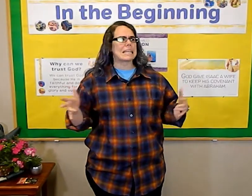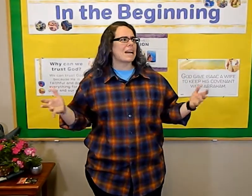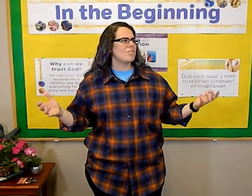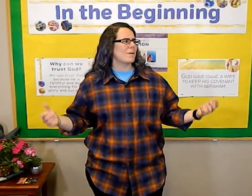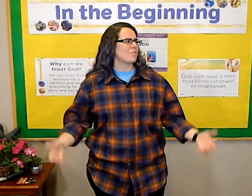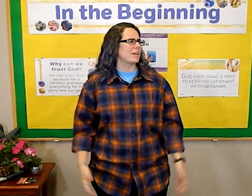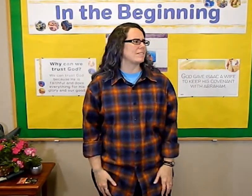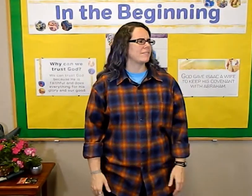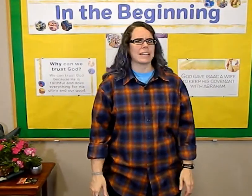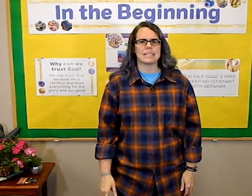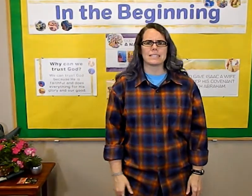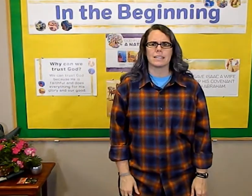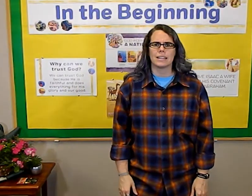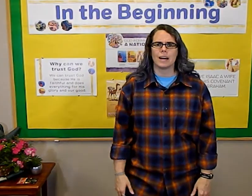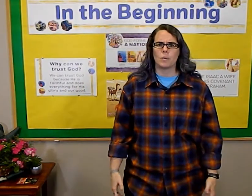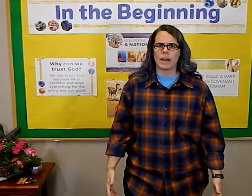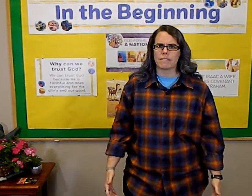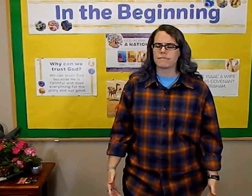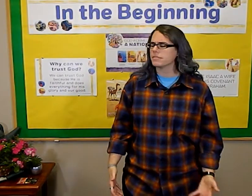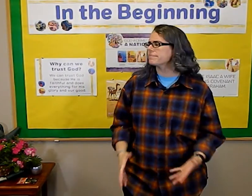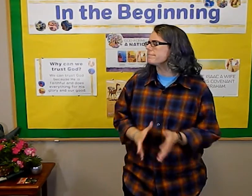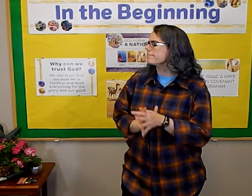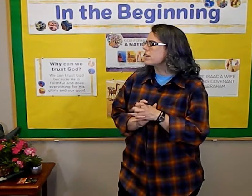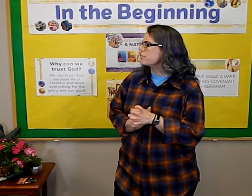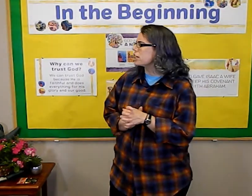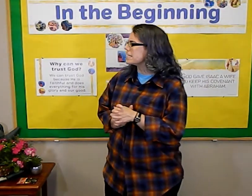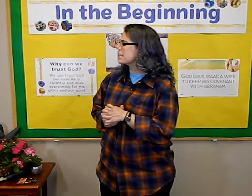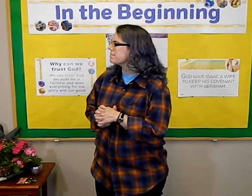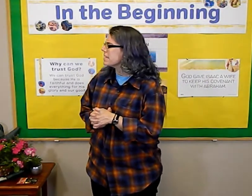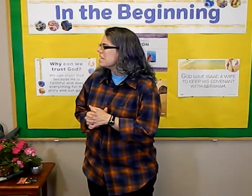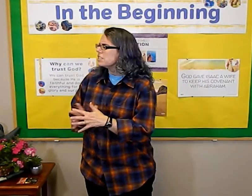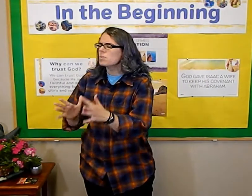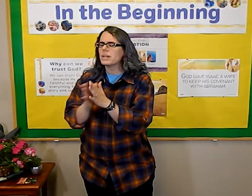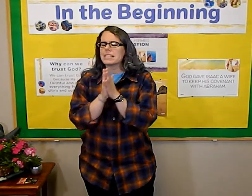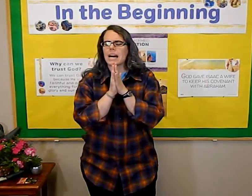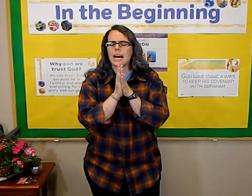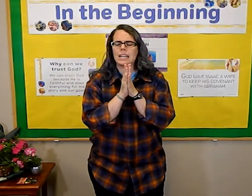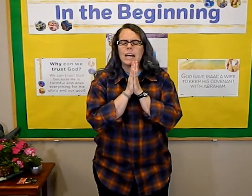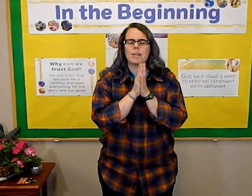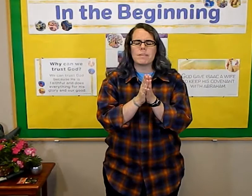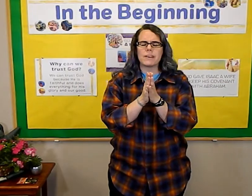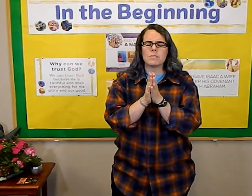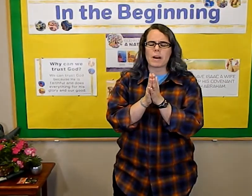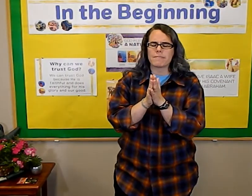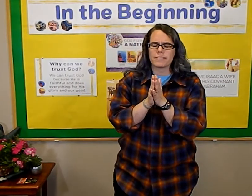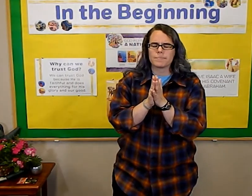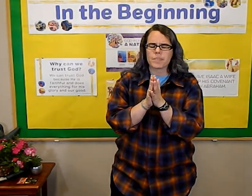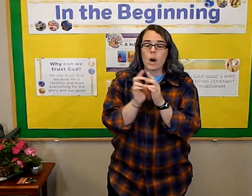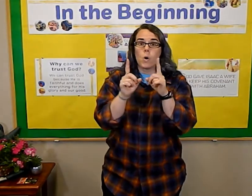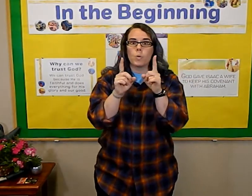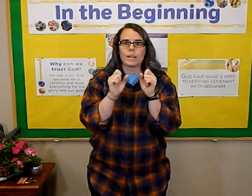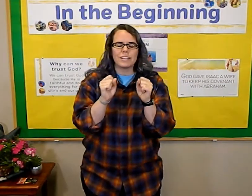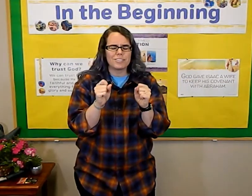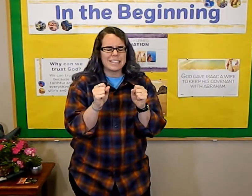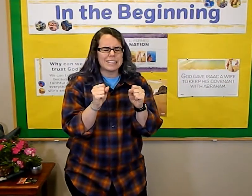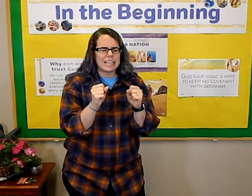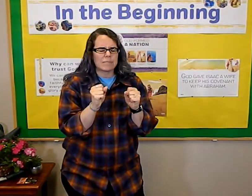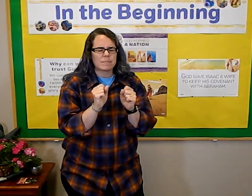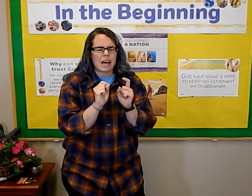how am I going to find a wife for Isaac? So he prays, God, help me find a wife. Oh, here's the idea.